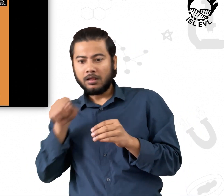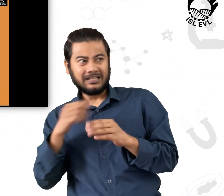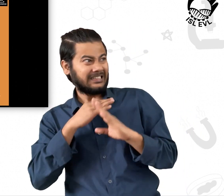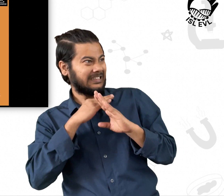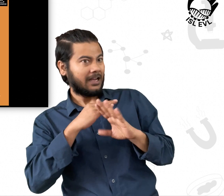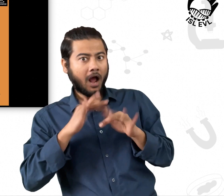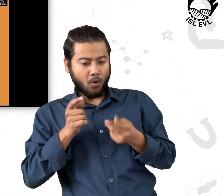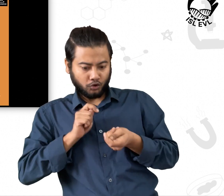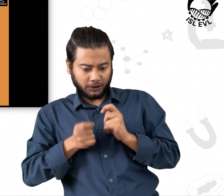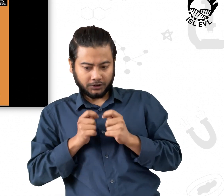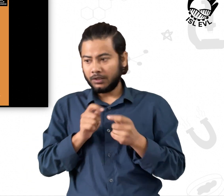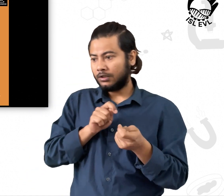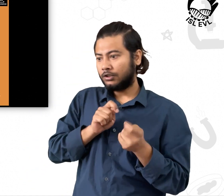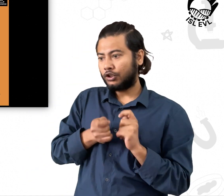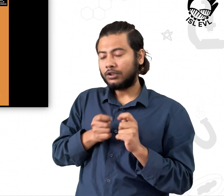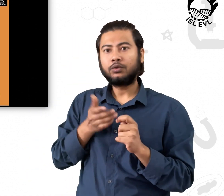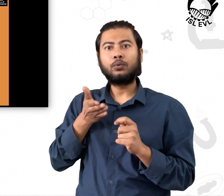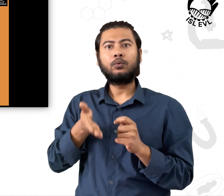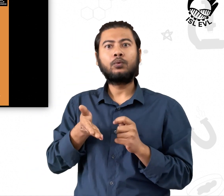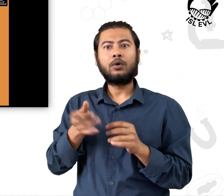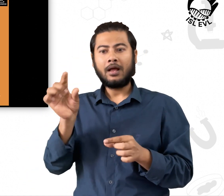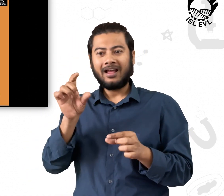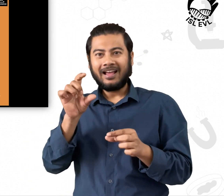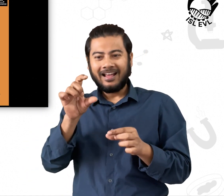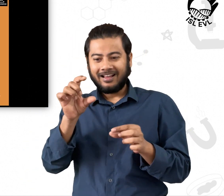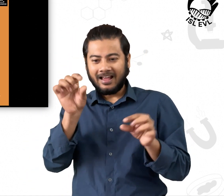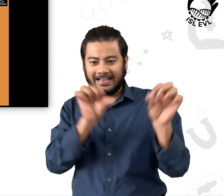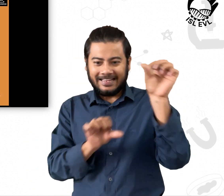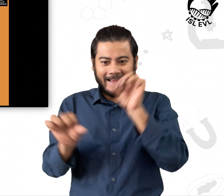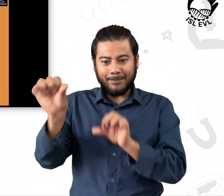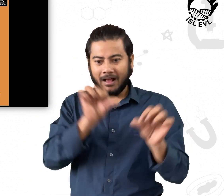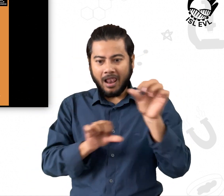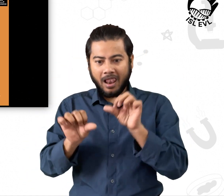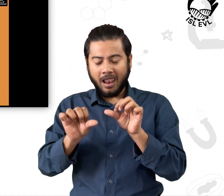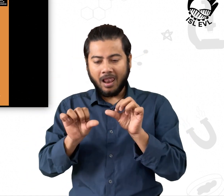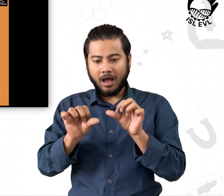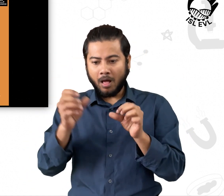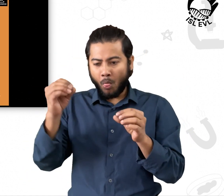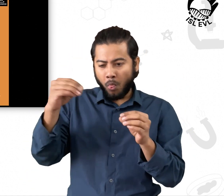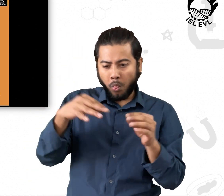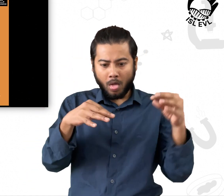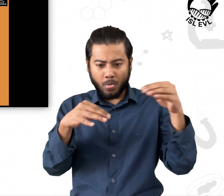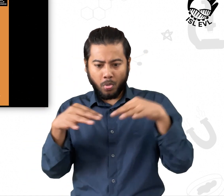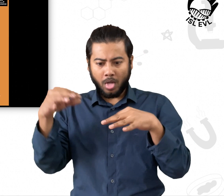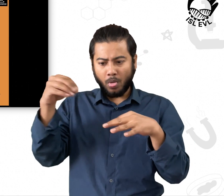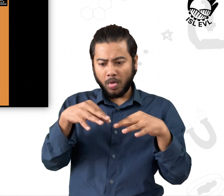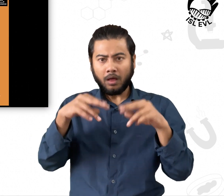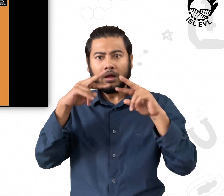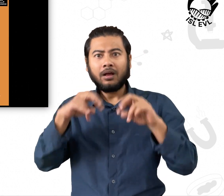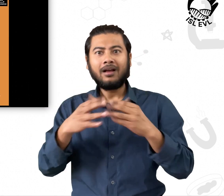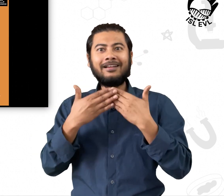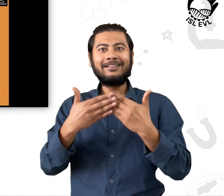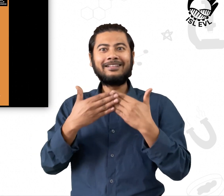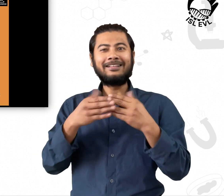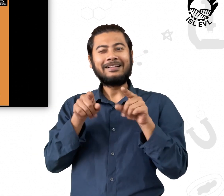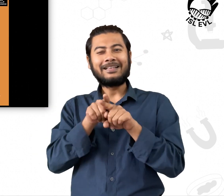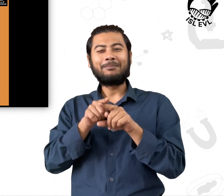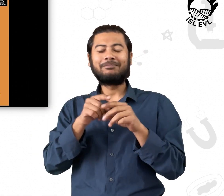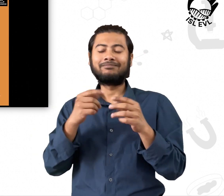that. So that's how we study these behaviors. Wow, so you're basically studying a chemical warfare inside